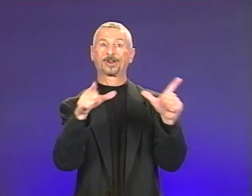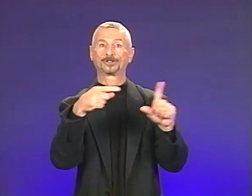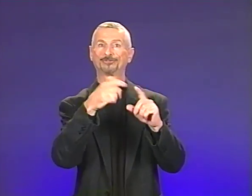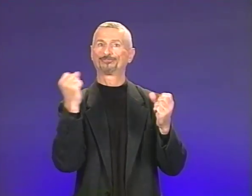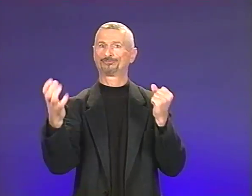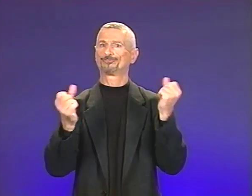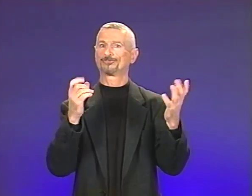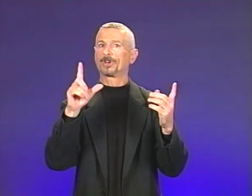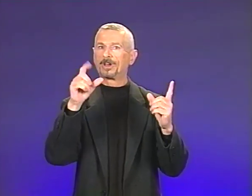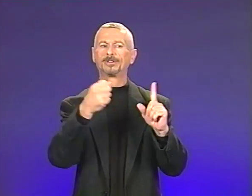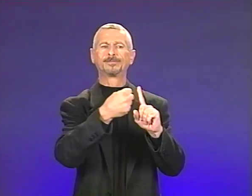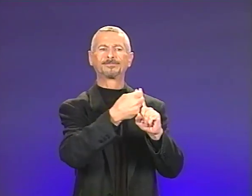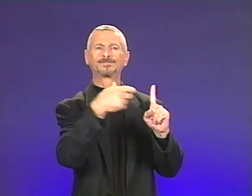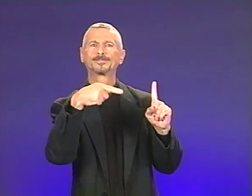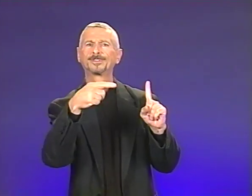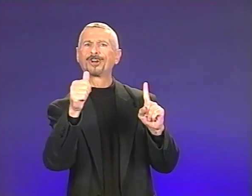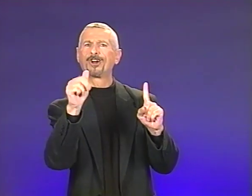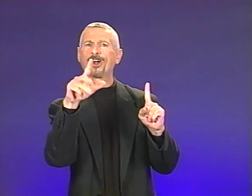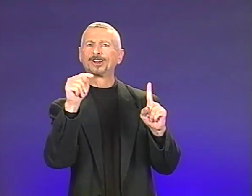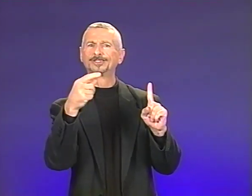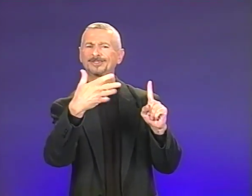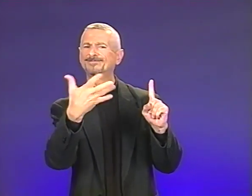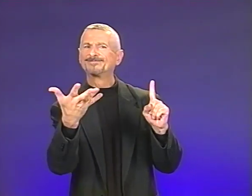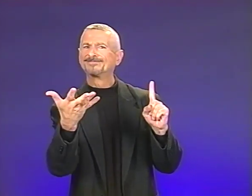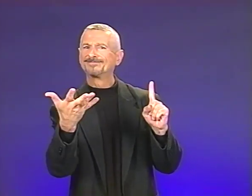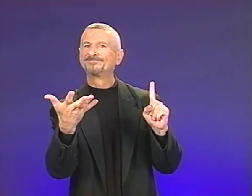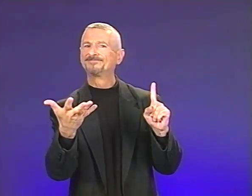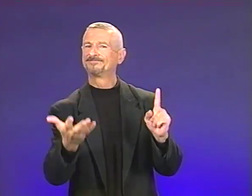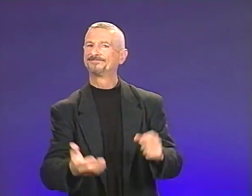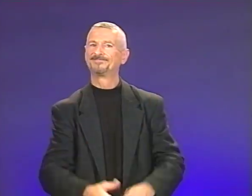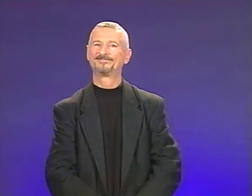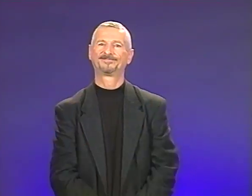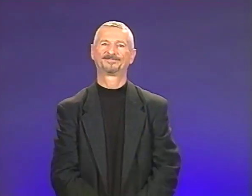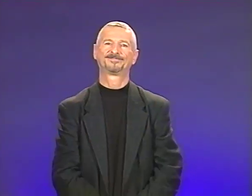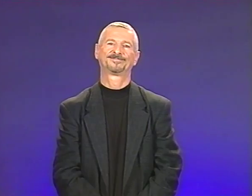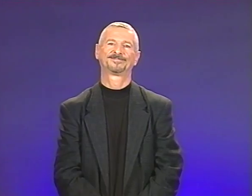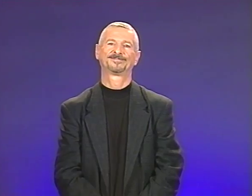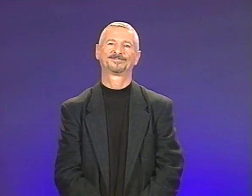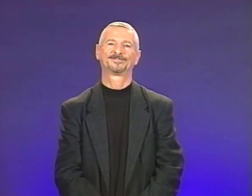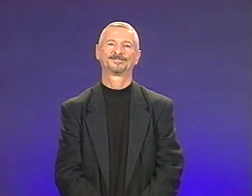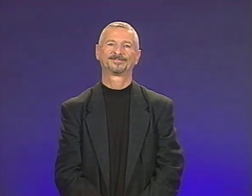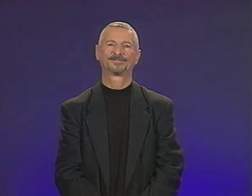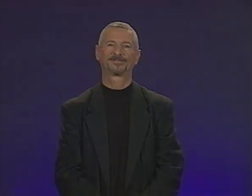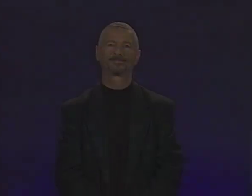of space in ASL, and the other exploring ASL as a medium of artistic expression.